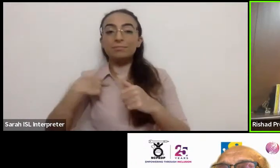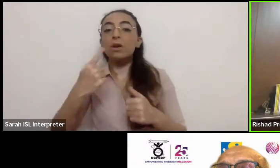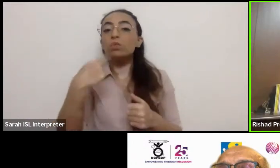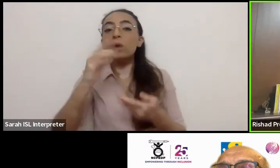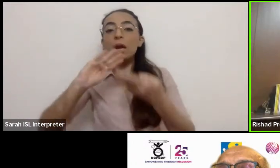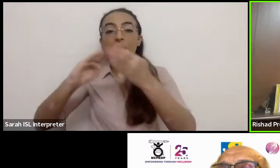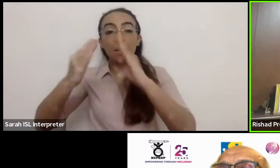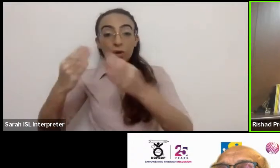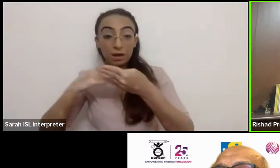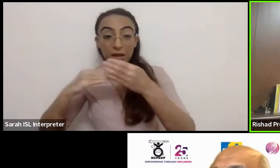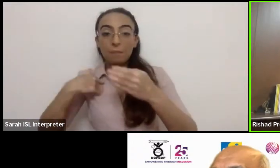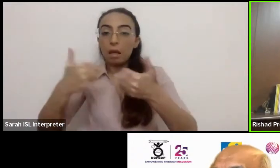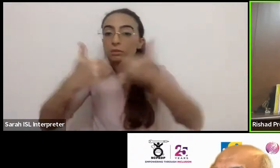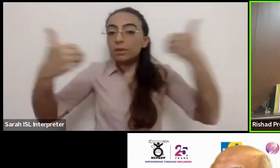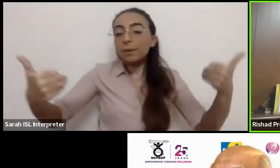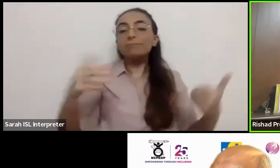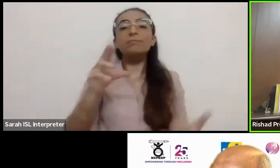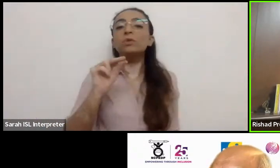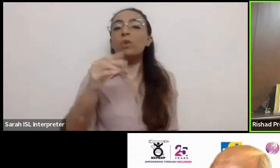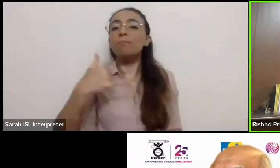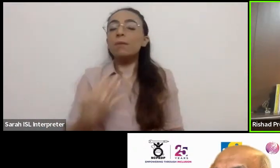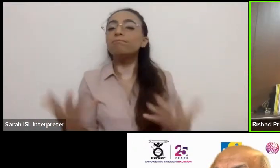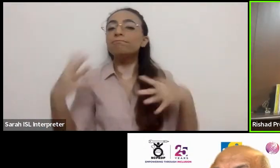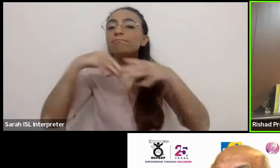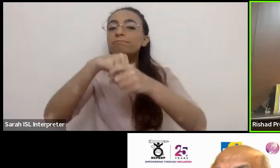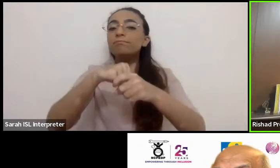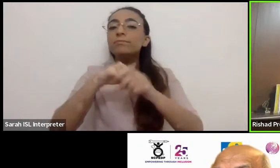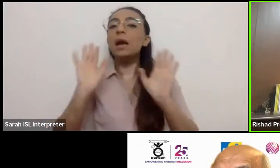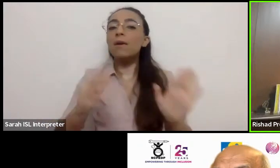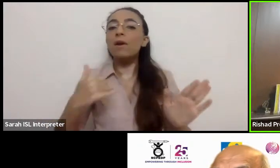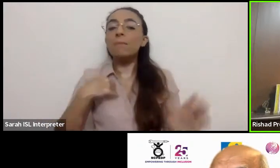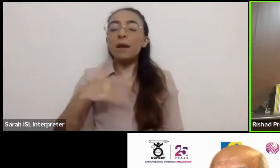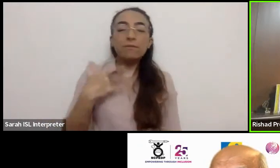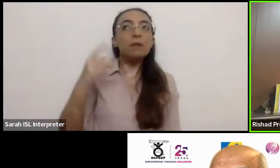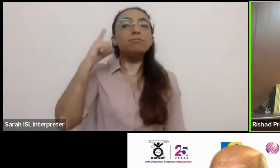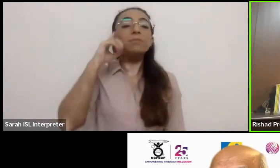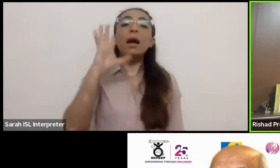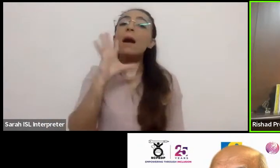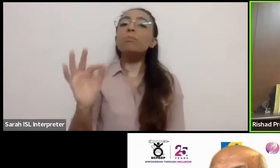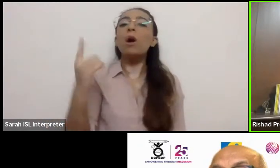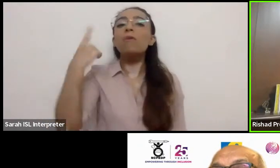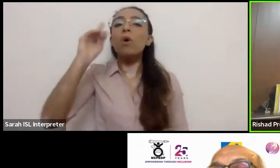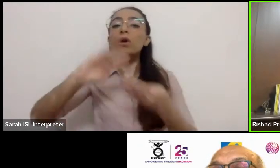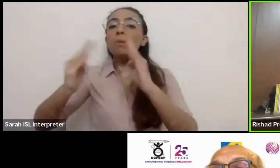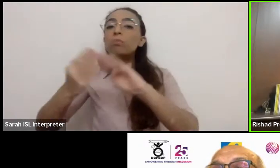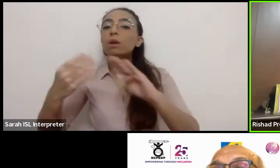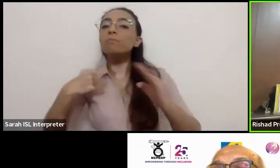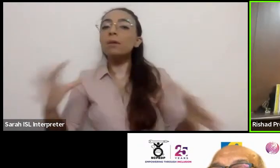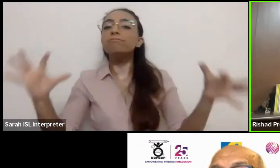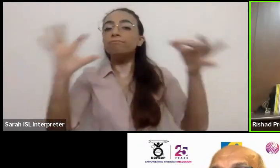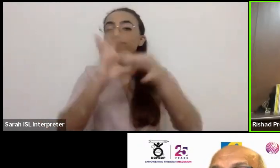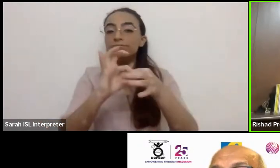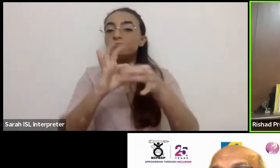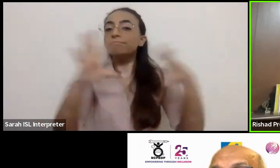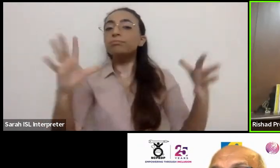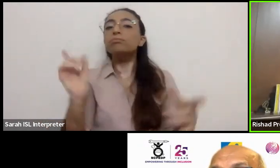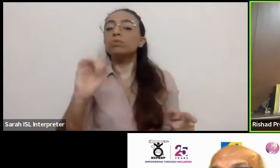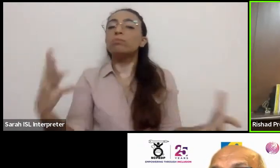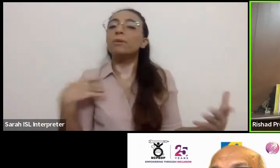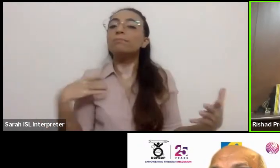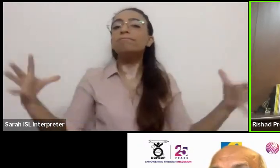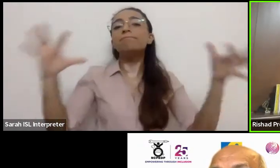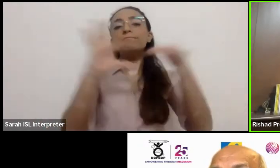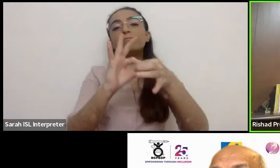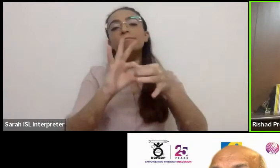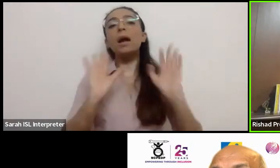breathe. And that's been a strong sentiment and ethos in the company for a long time, that we are very much a part of the communities in which we live and